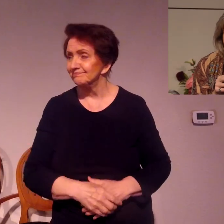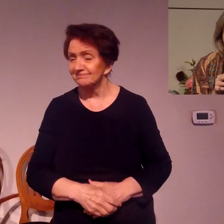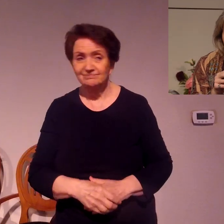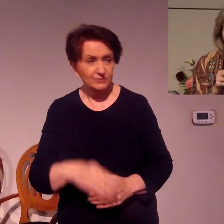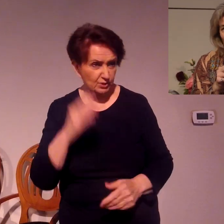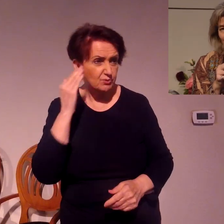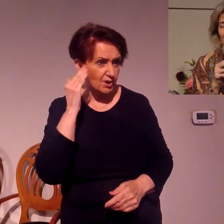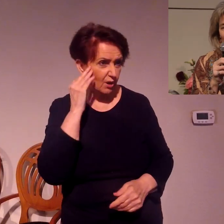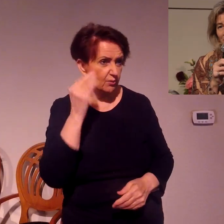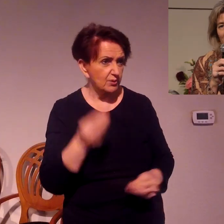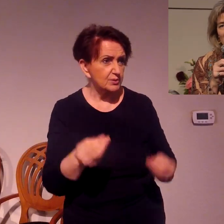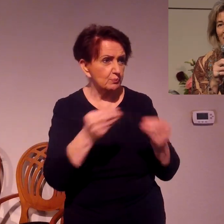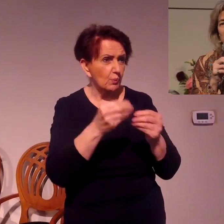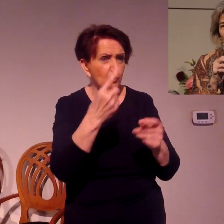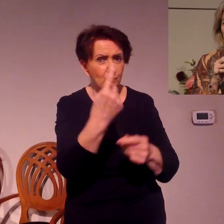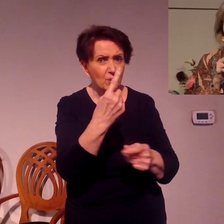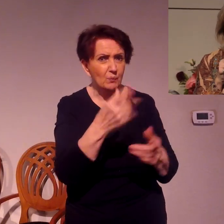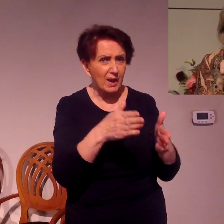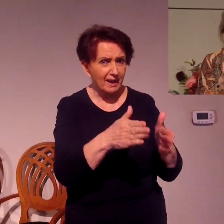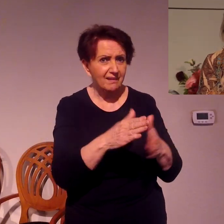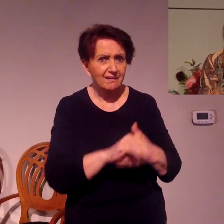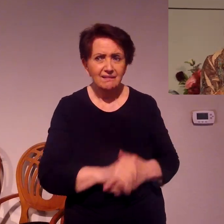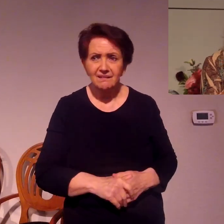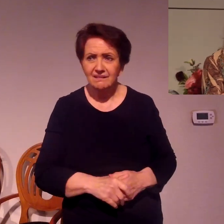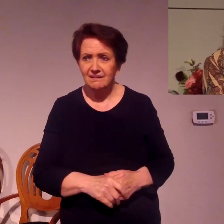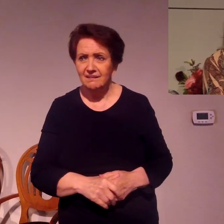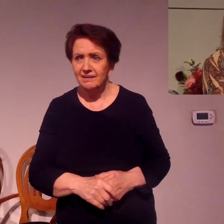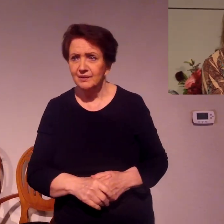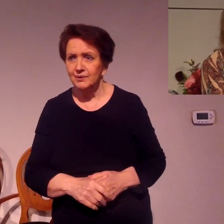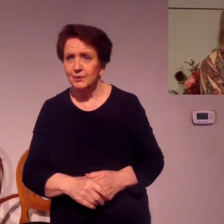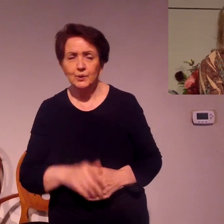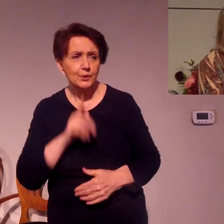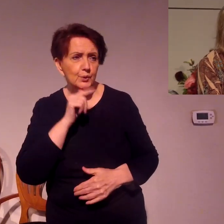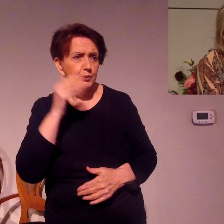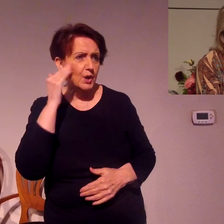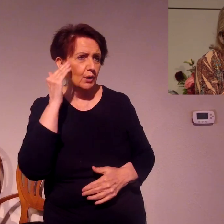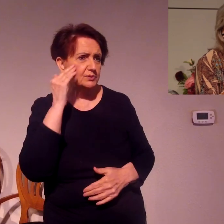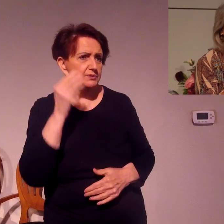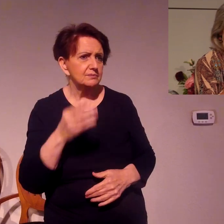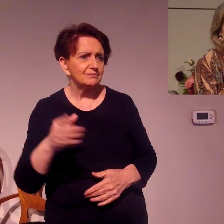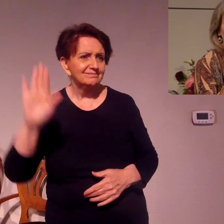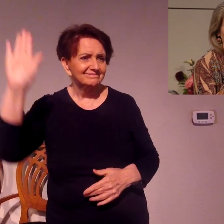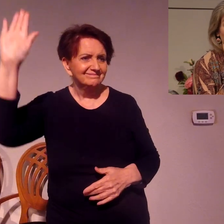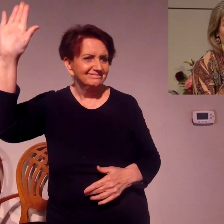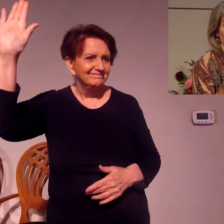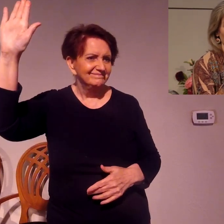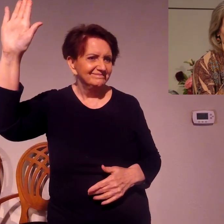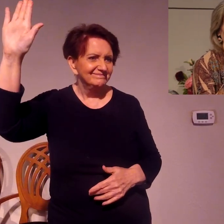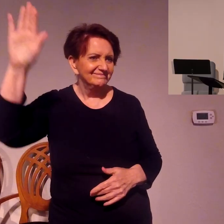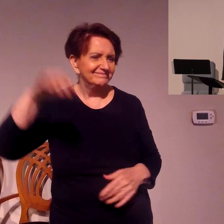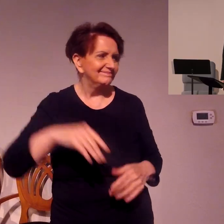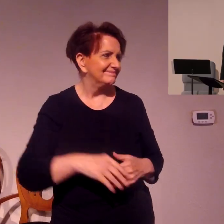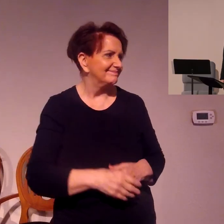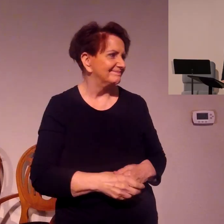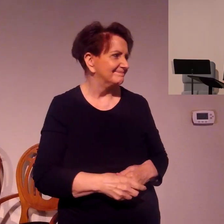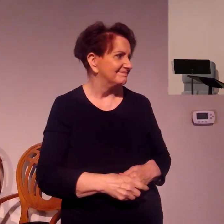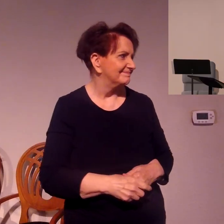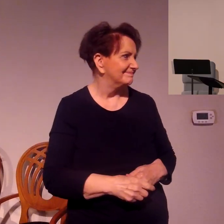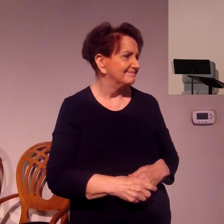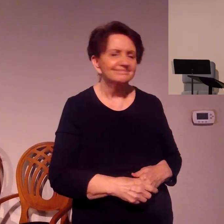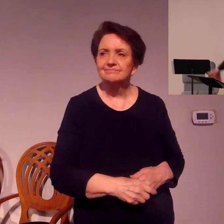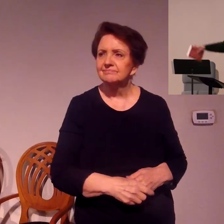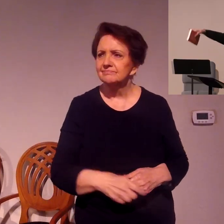Right? It sounds reasonable. Who knows that there's more than one way to load a dishwasher? Well,